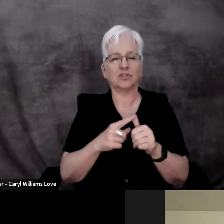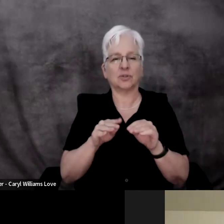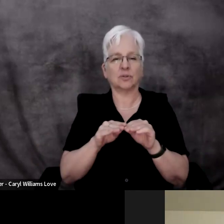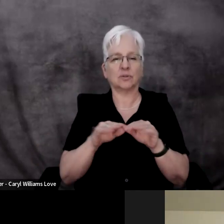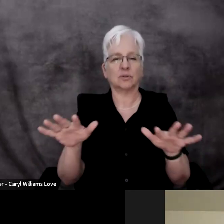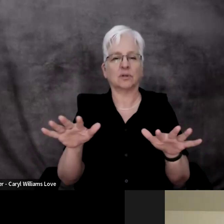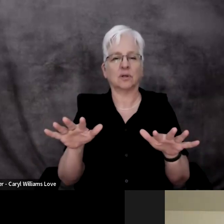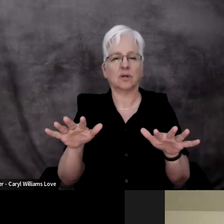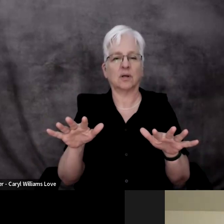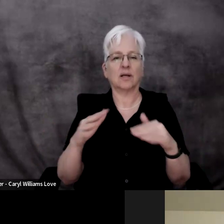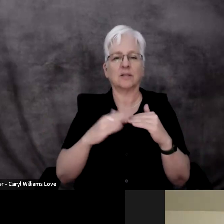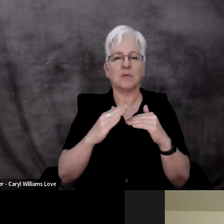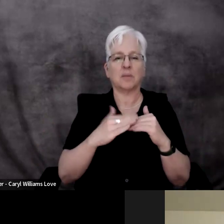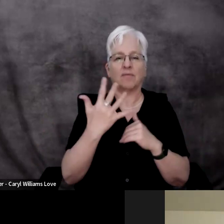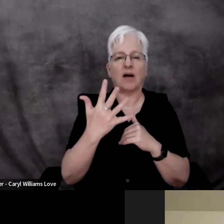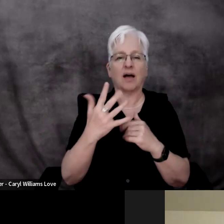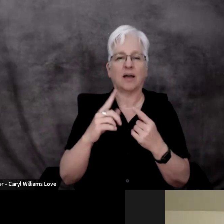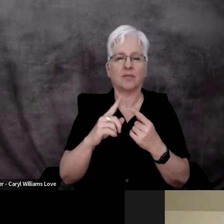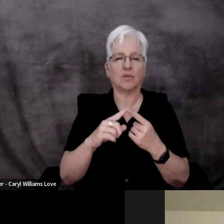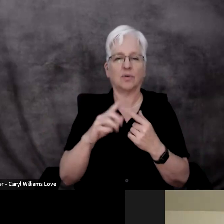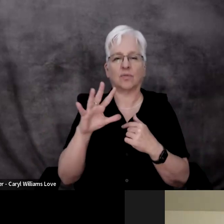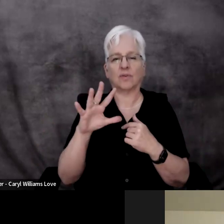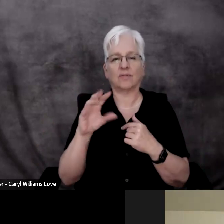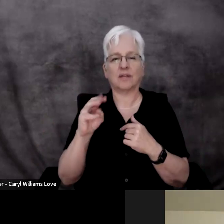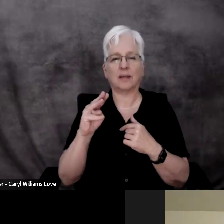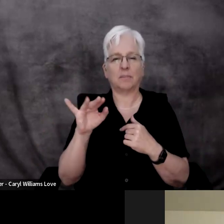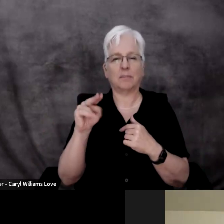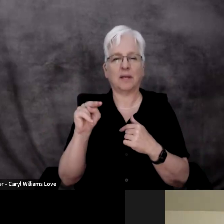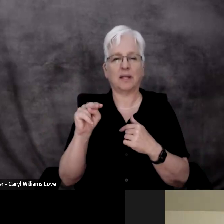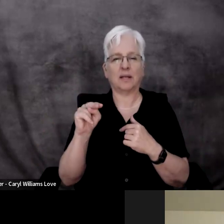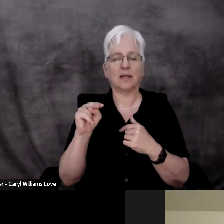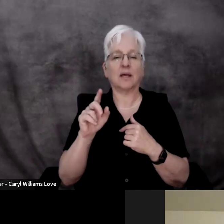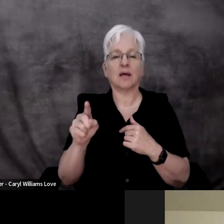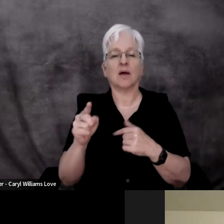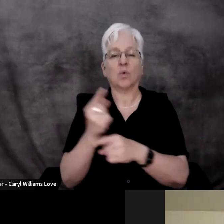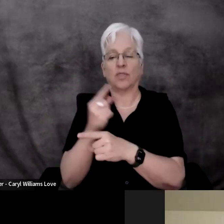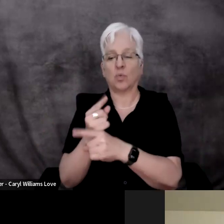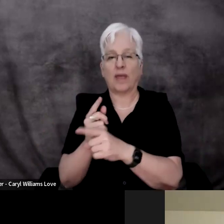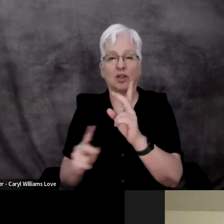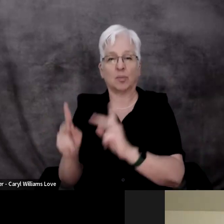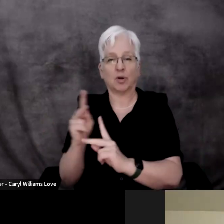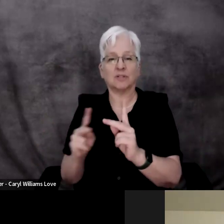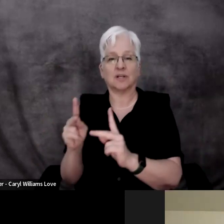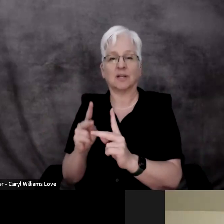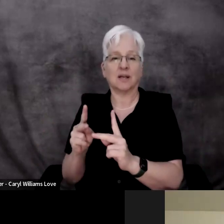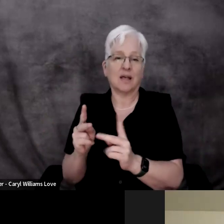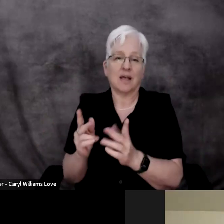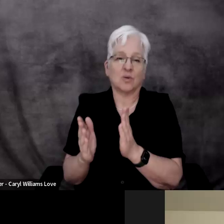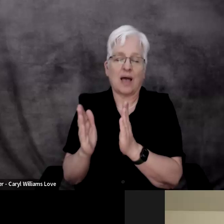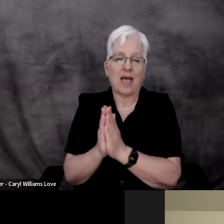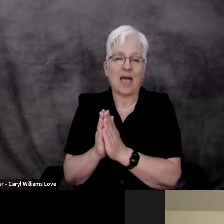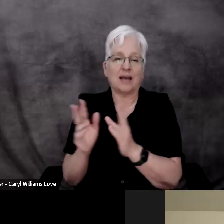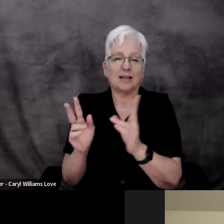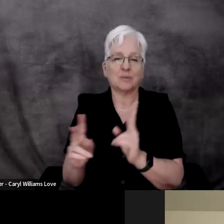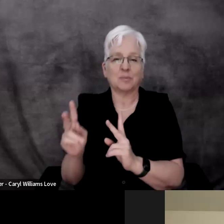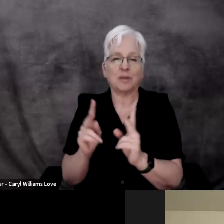you're an outside, like, regular person of the population. I try and skip that whenever I can, and I just ask to be put through the right line, but sometimes they insist on the